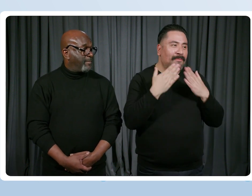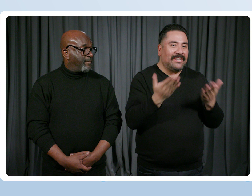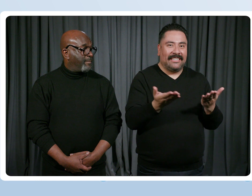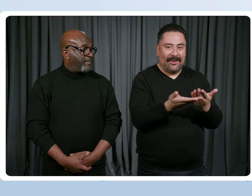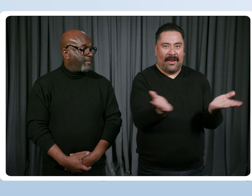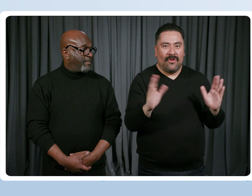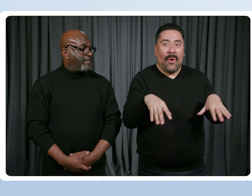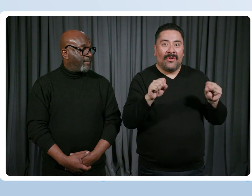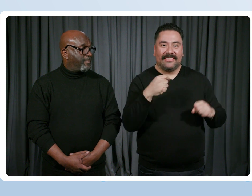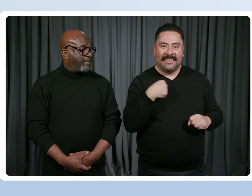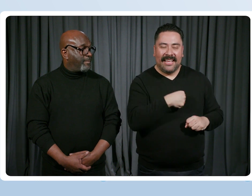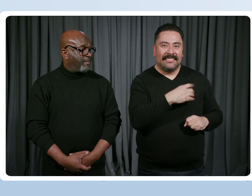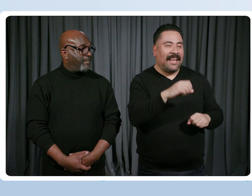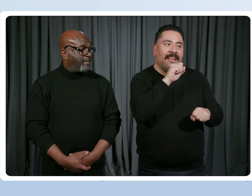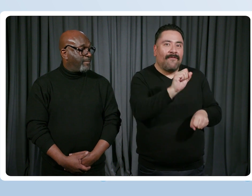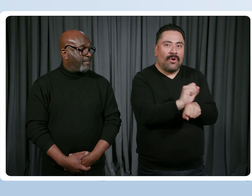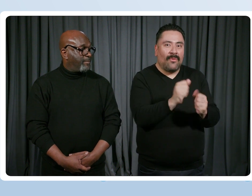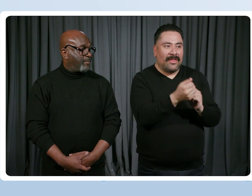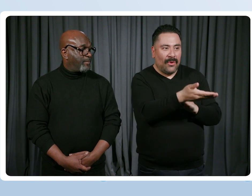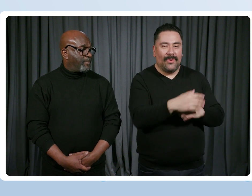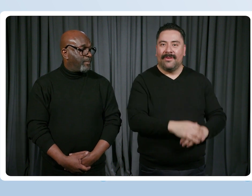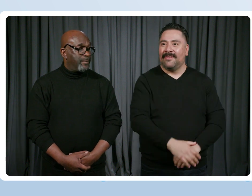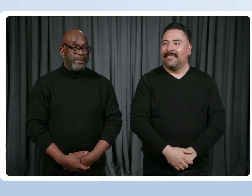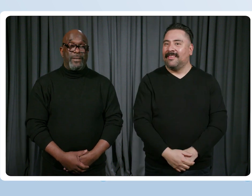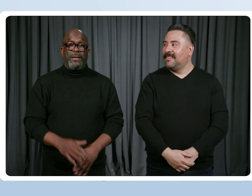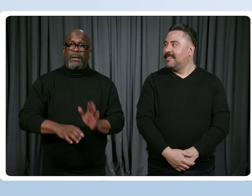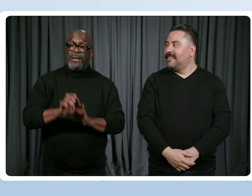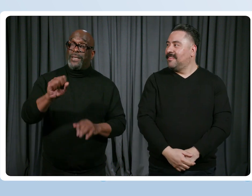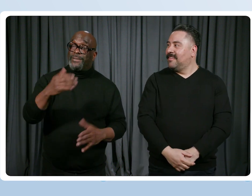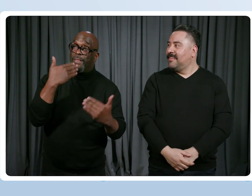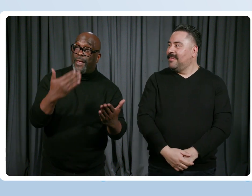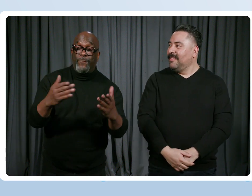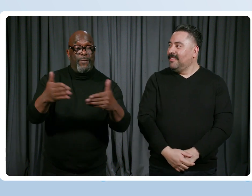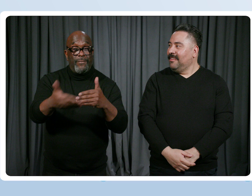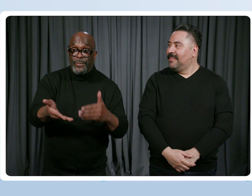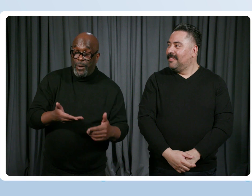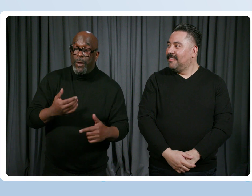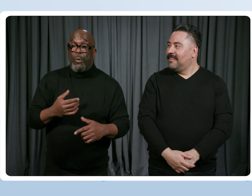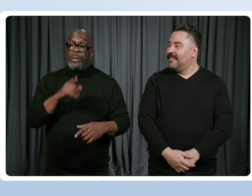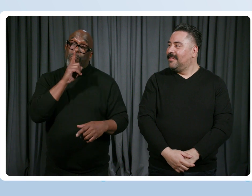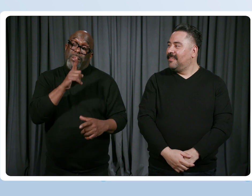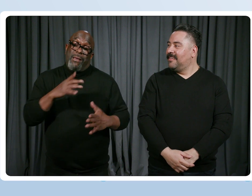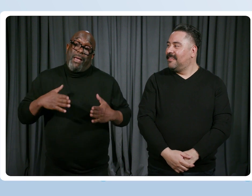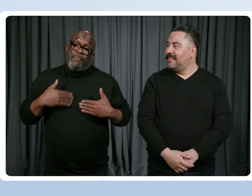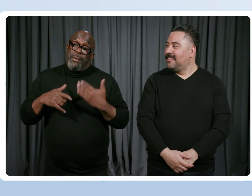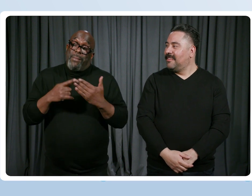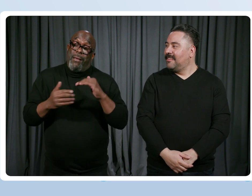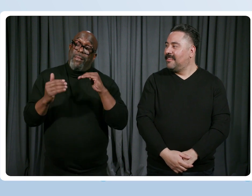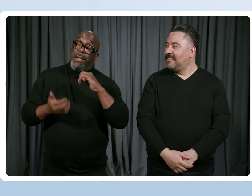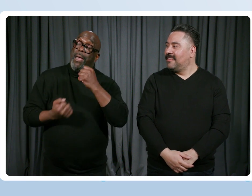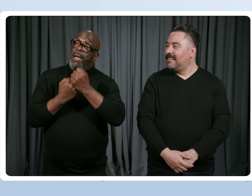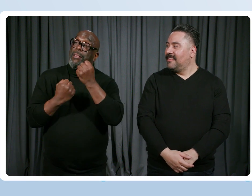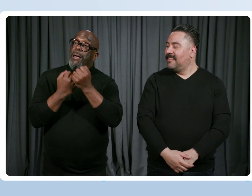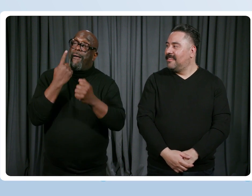you hosting us and love working with you. Yes. Yeah, thanks for having us. We're thankful for our allies of occupational therapy.